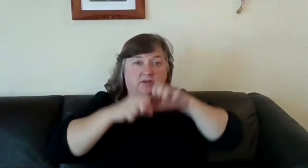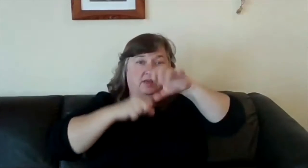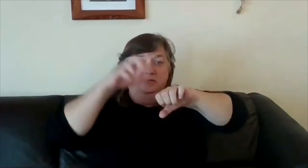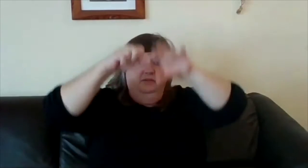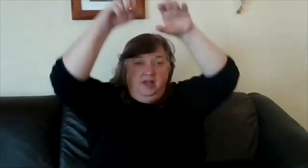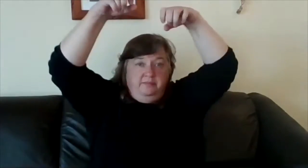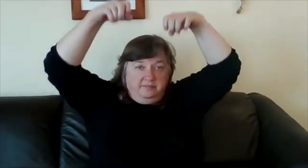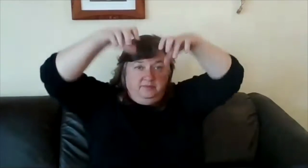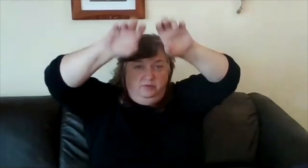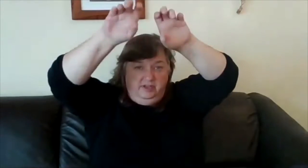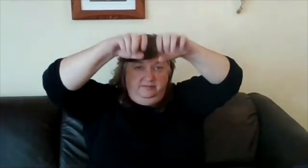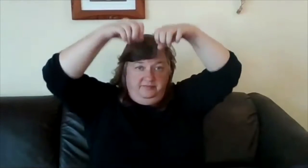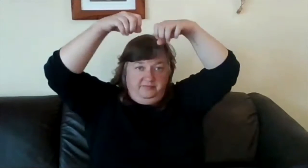Climb, climb, climb, swing.